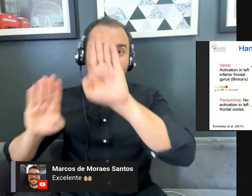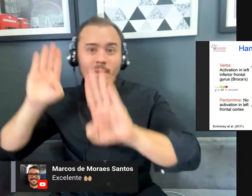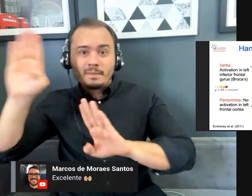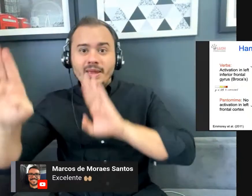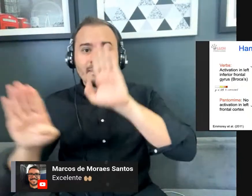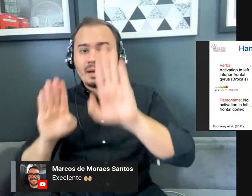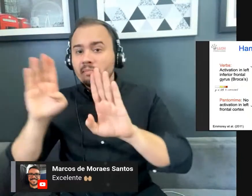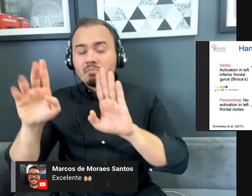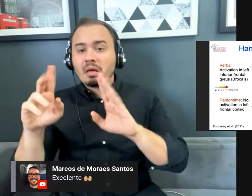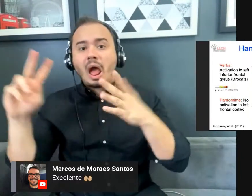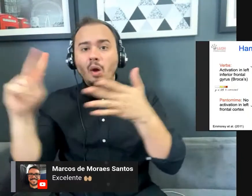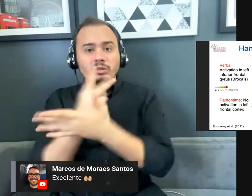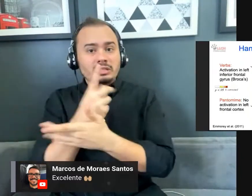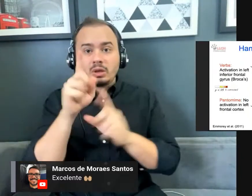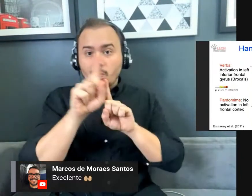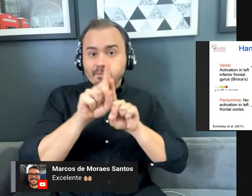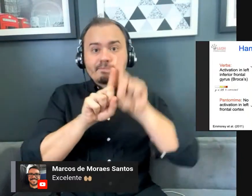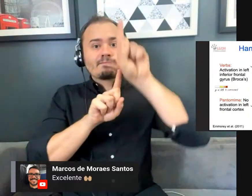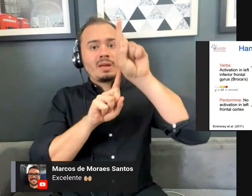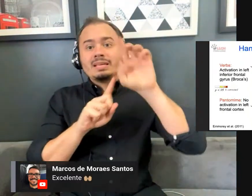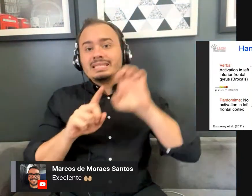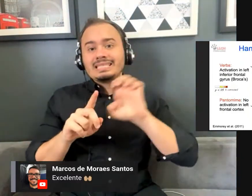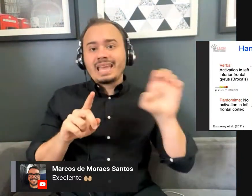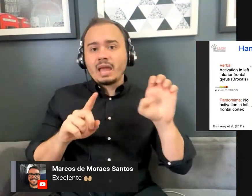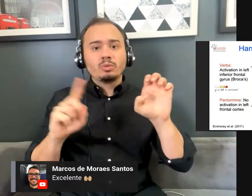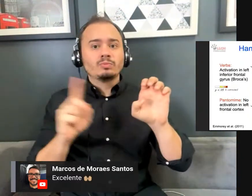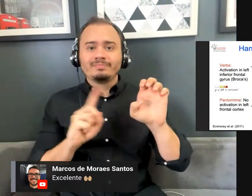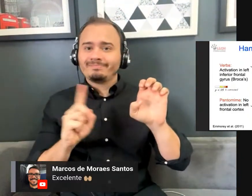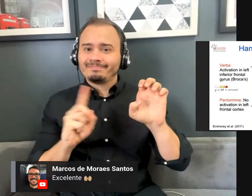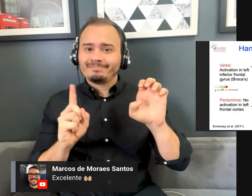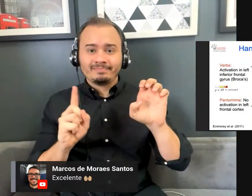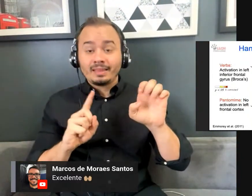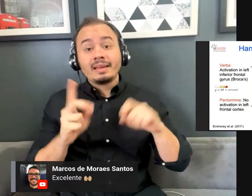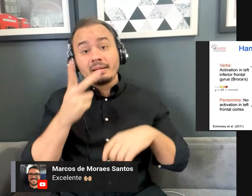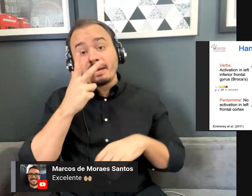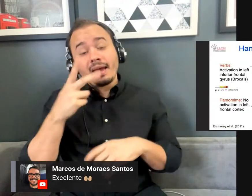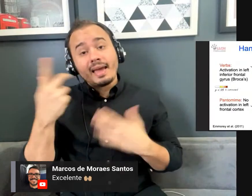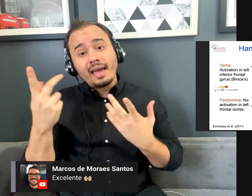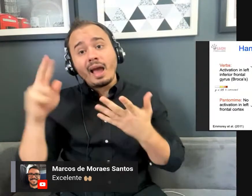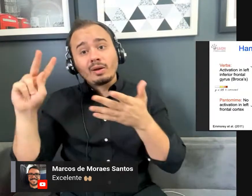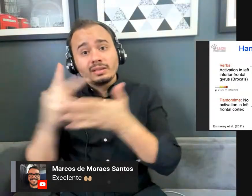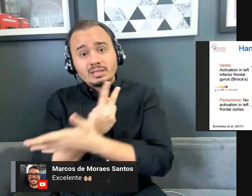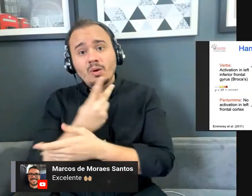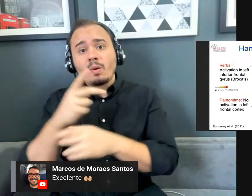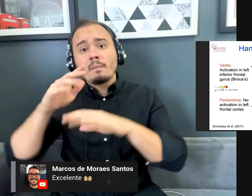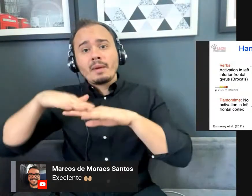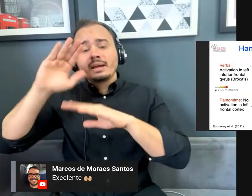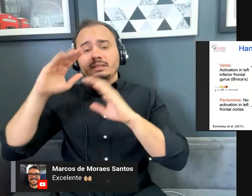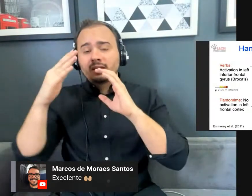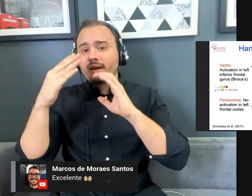left IFG language areas. What you see is very similar activation in those superior parietal cortex compared to the other